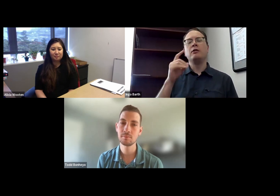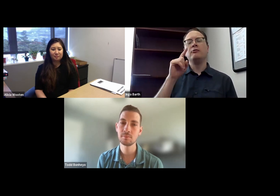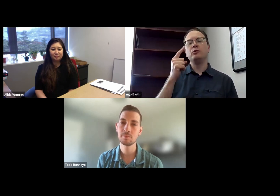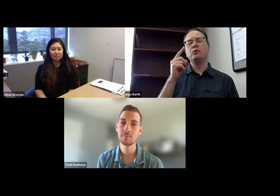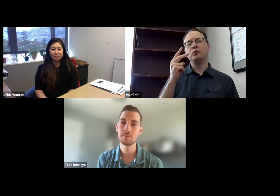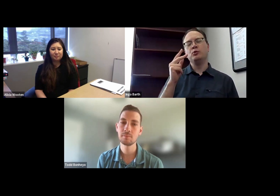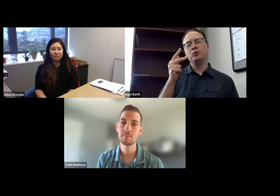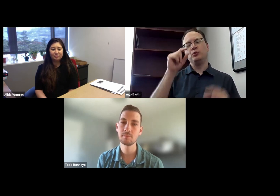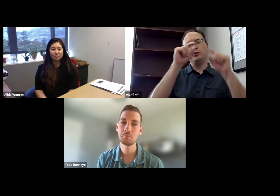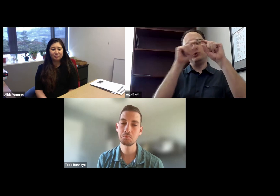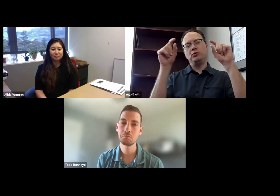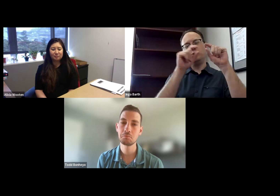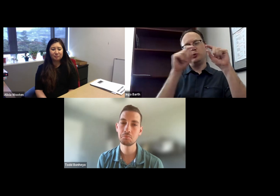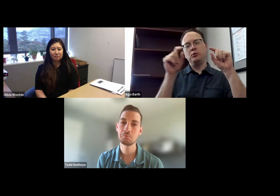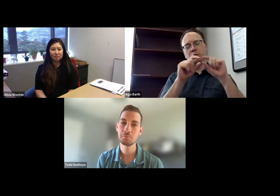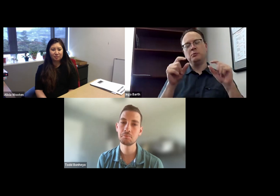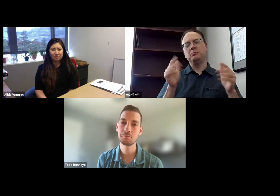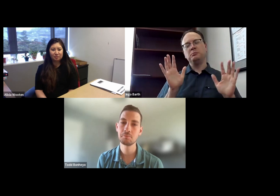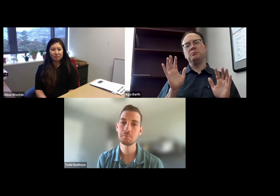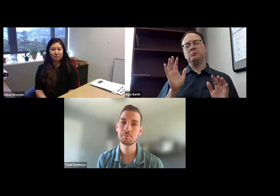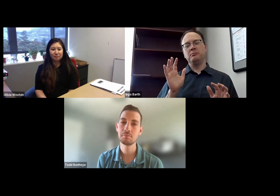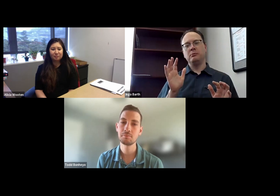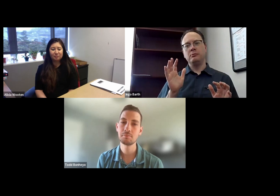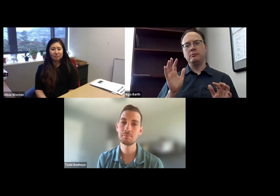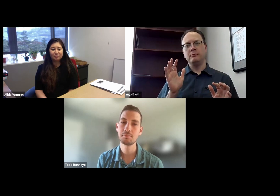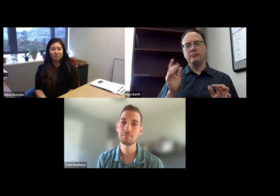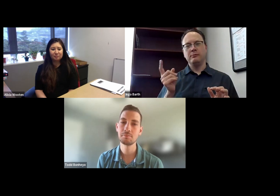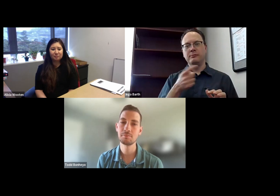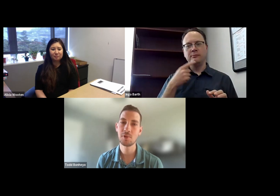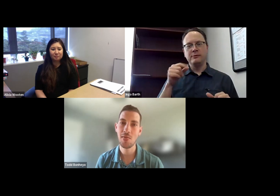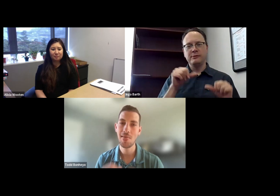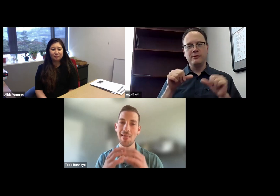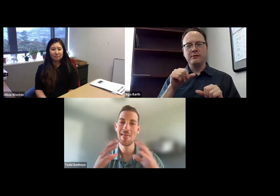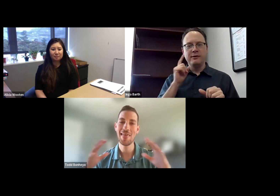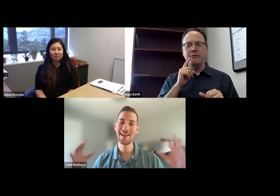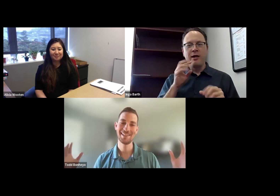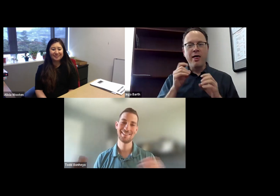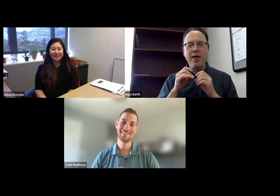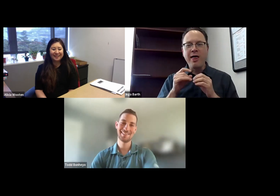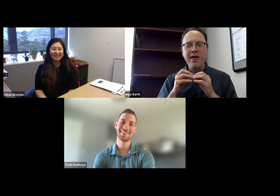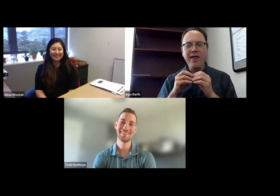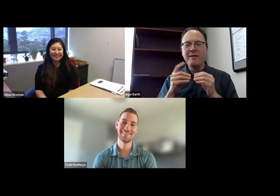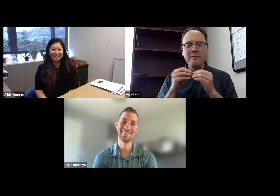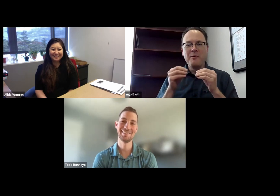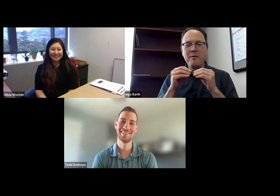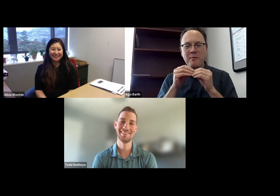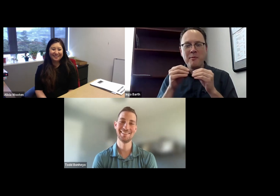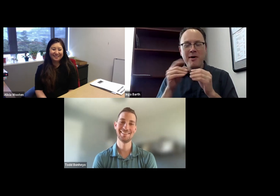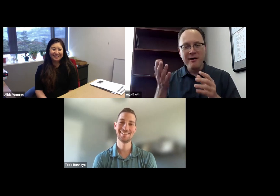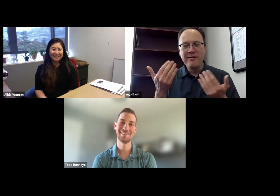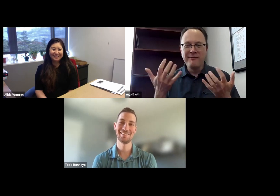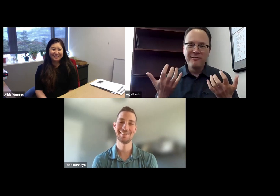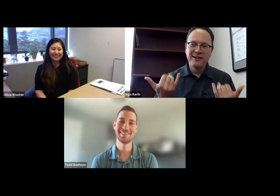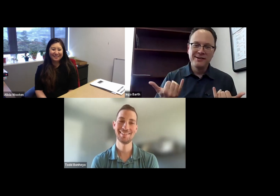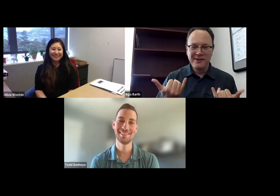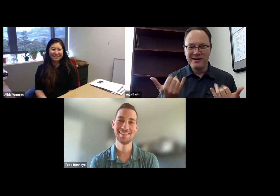I didn't start out planning to do all of them. I thought I would just do the first few rows. But then I